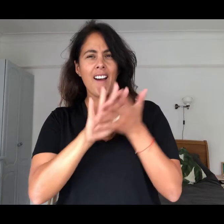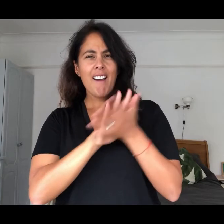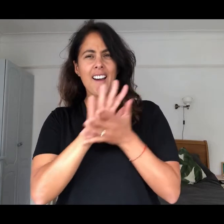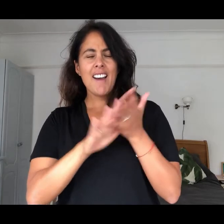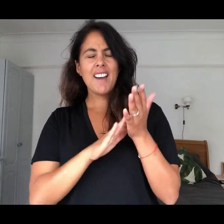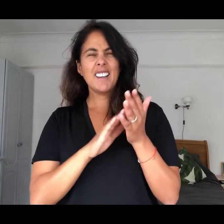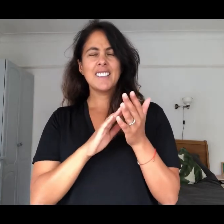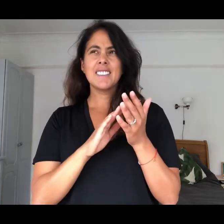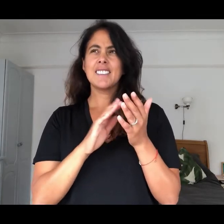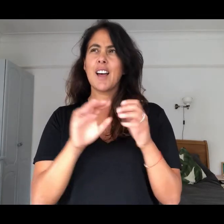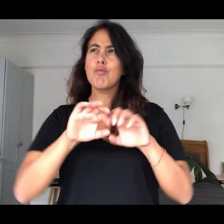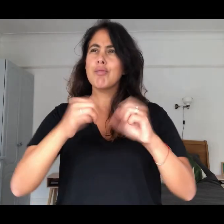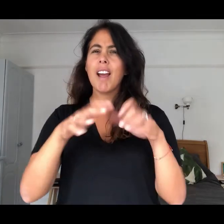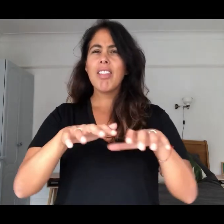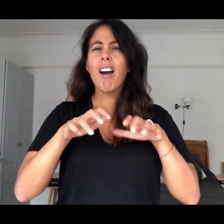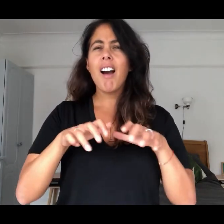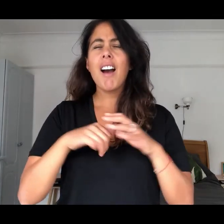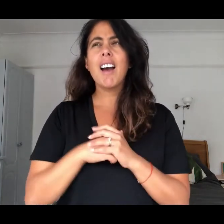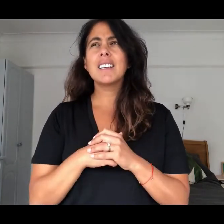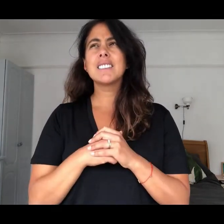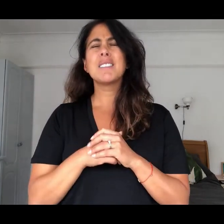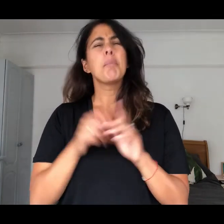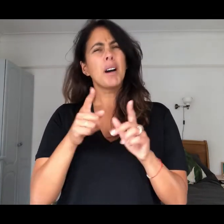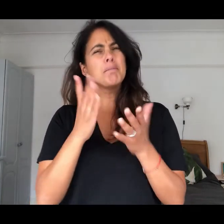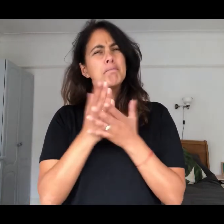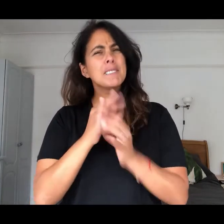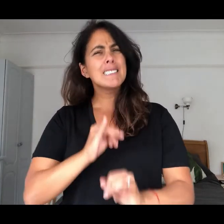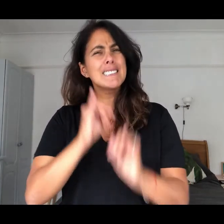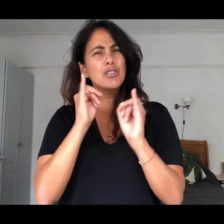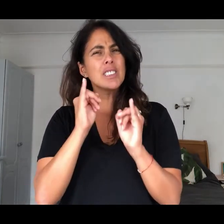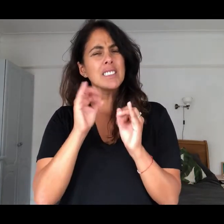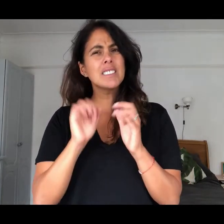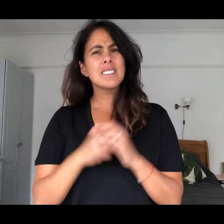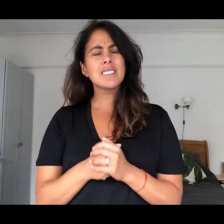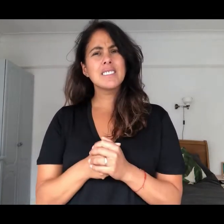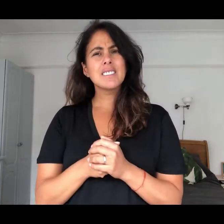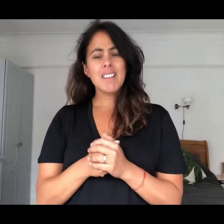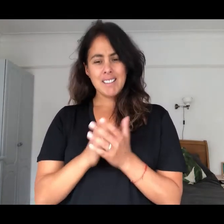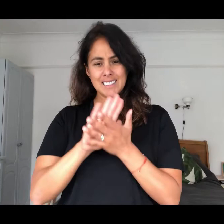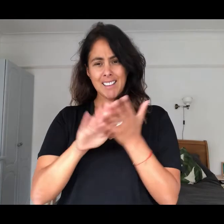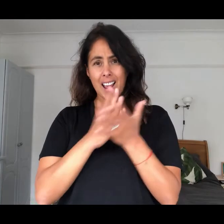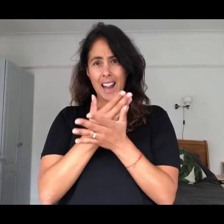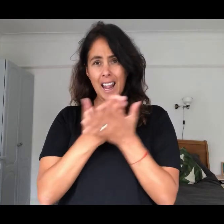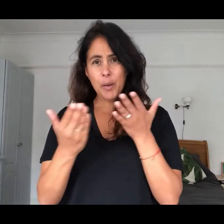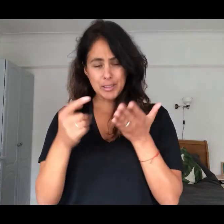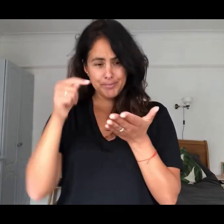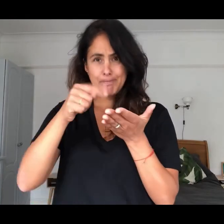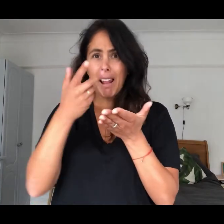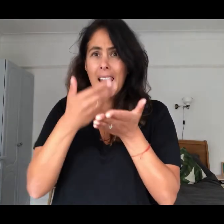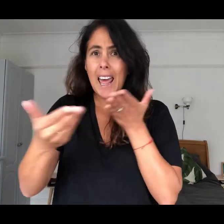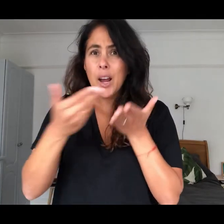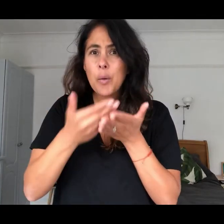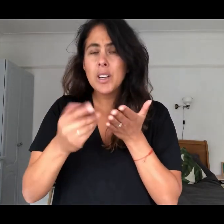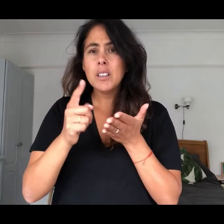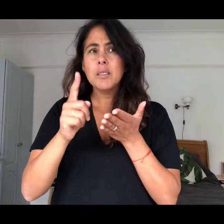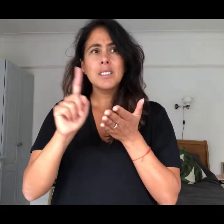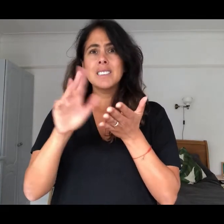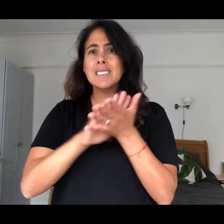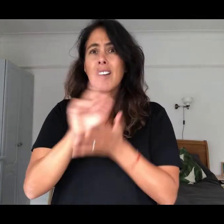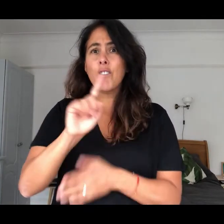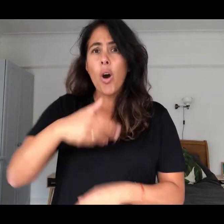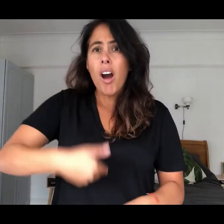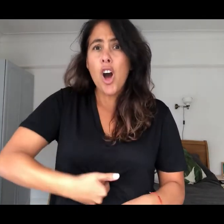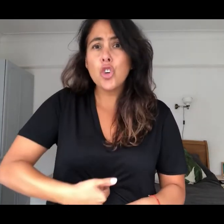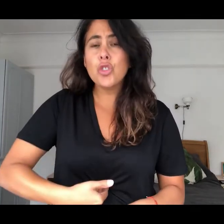the ice. But there's so much more serious than that. Sign language is a language. What about